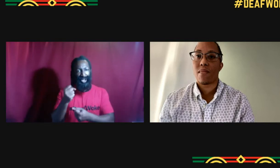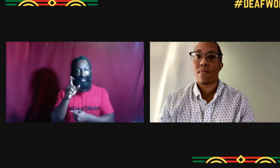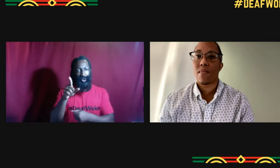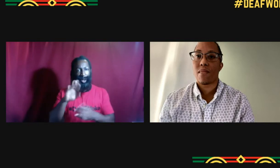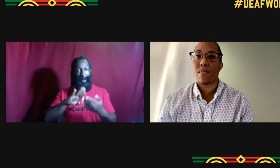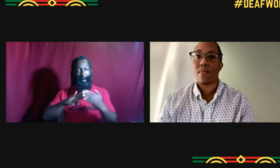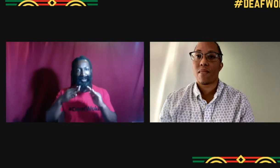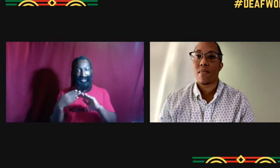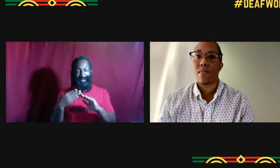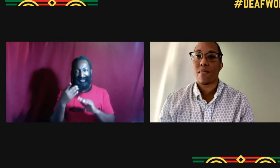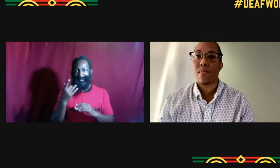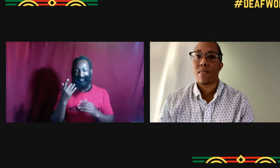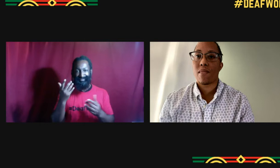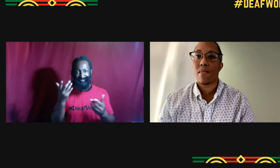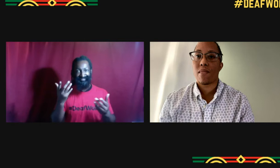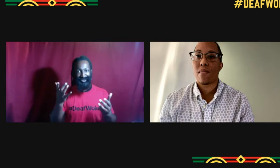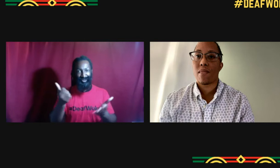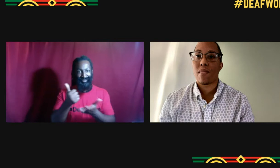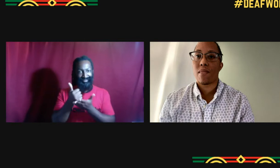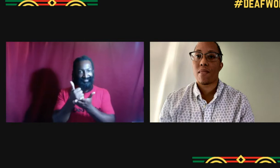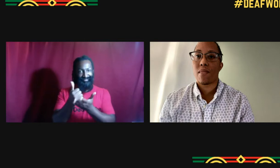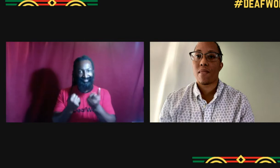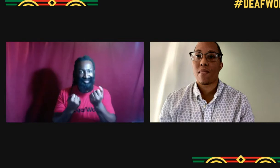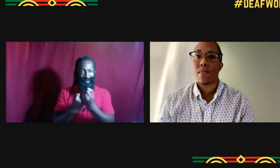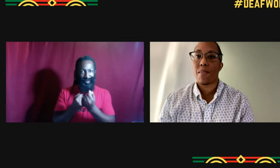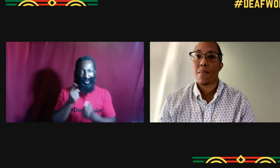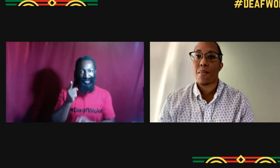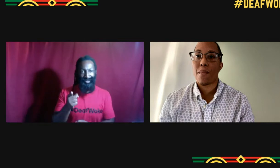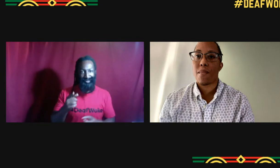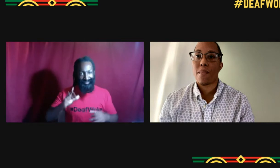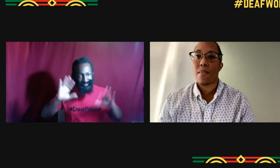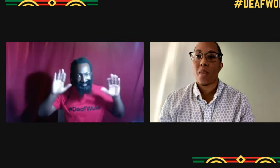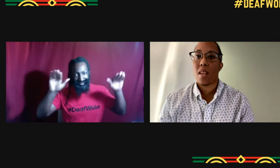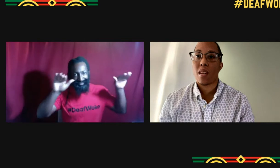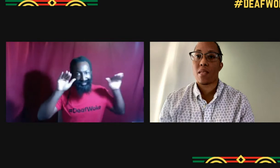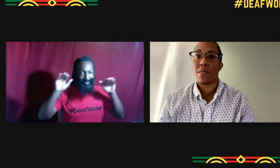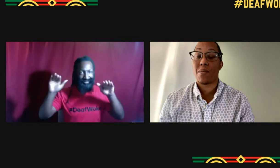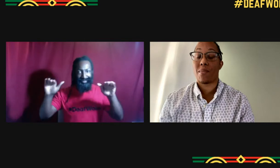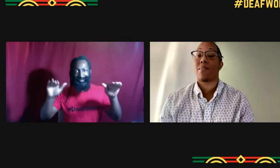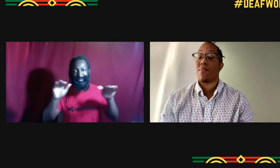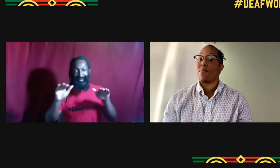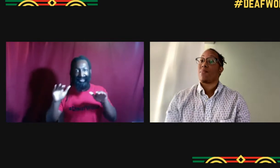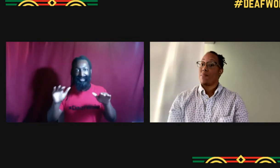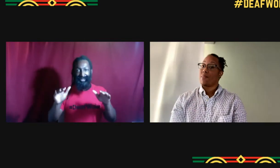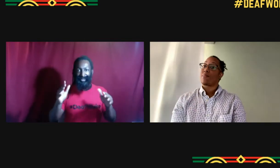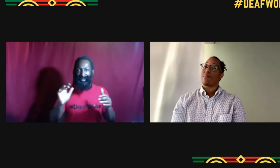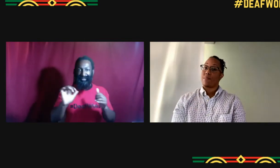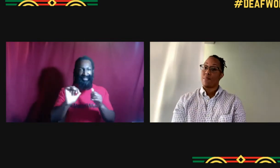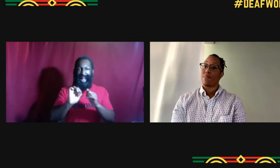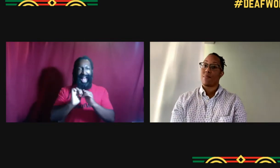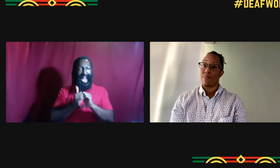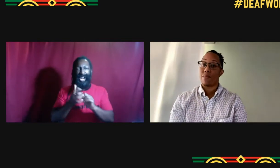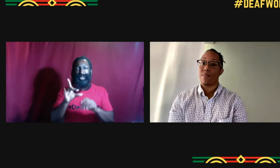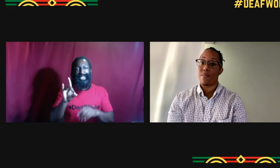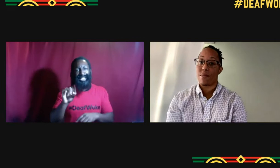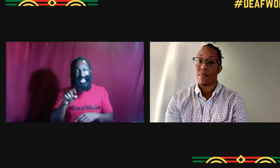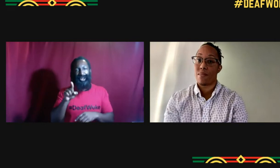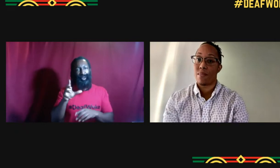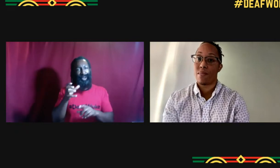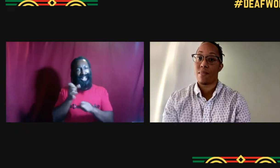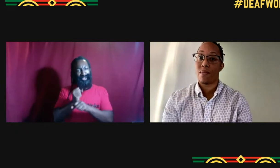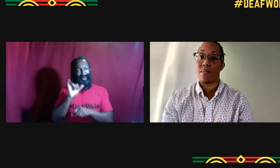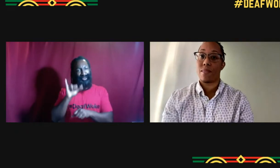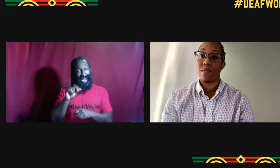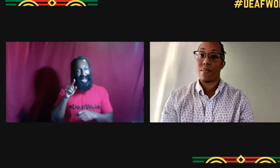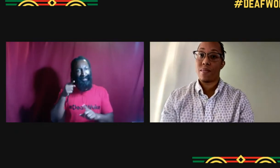you know, that was amazing that you were able to find confidence and trust in your community to reach out to them and ask for